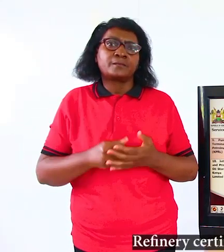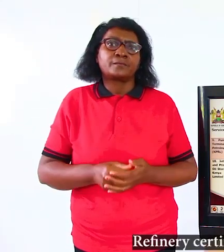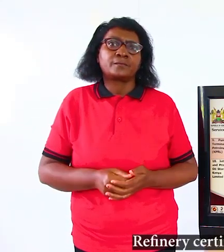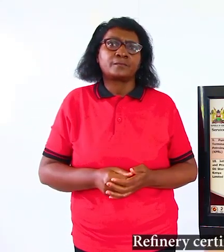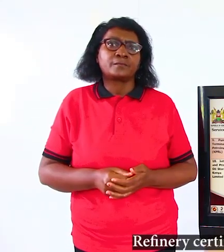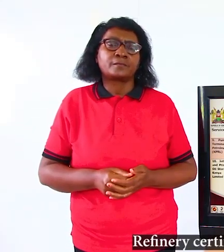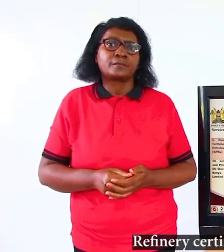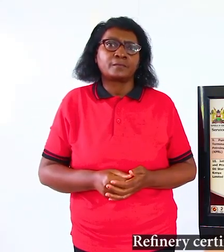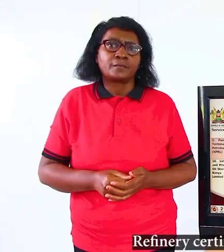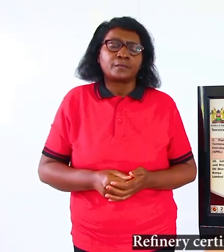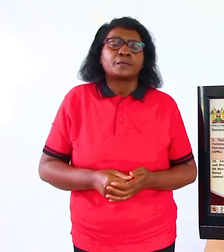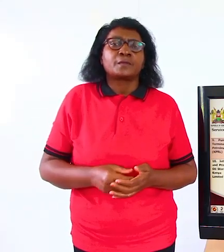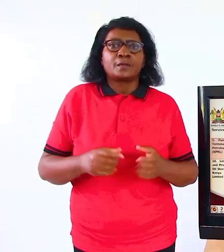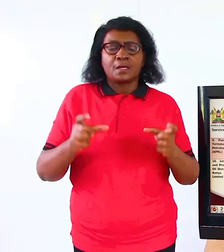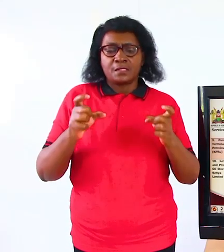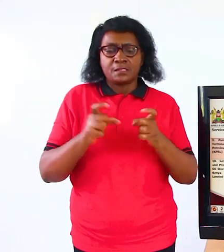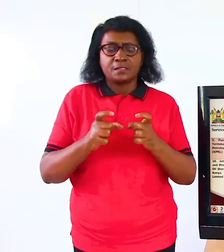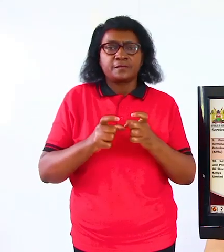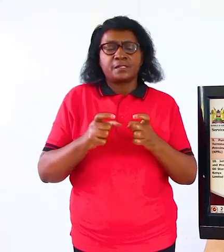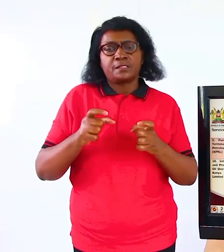Refinery Certificate of Quality.